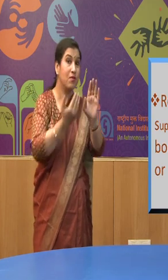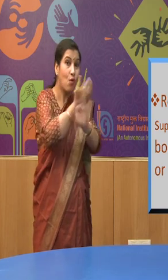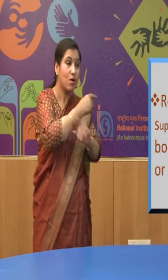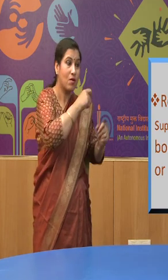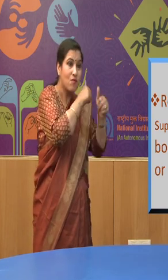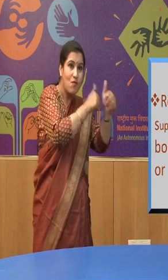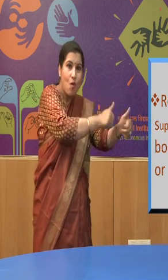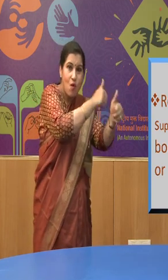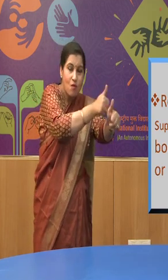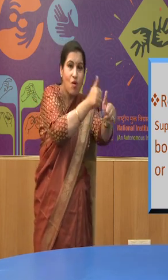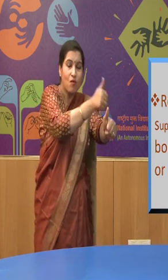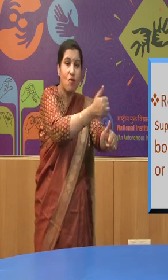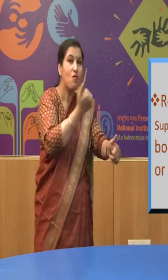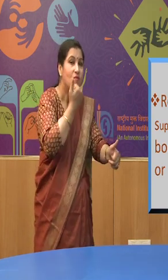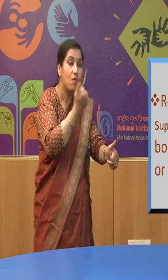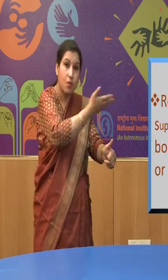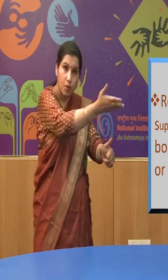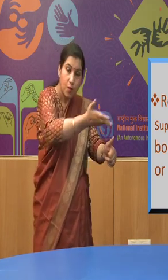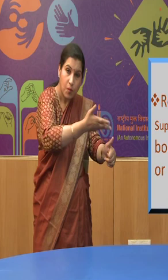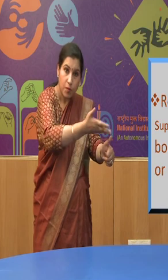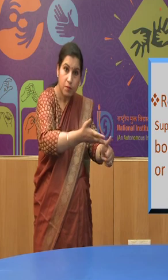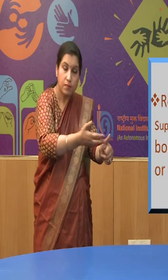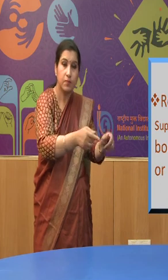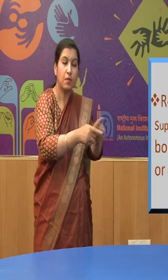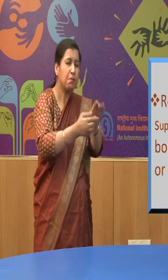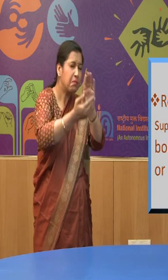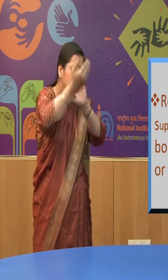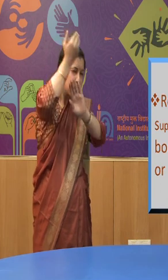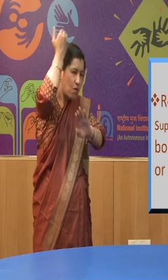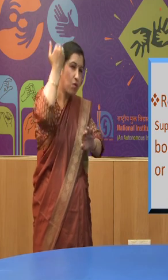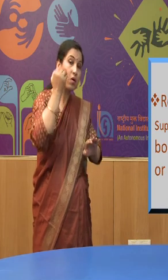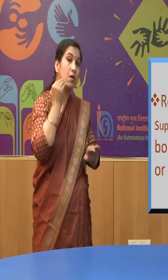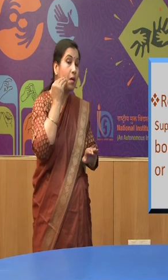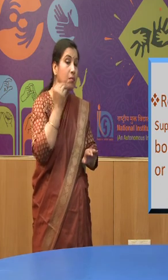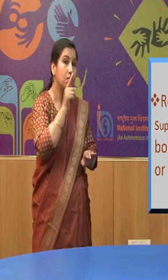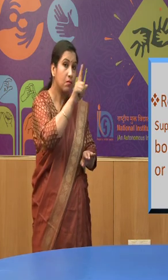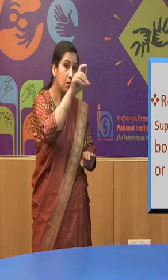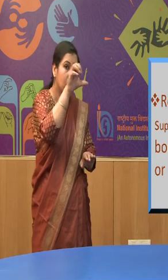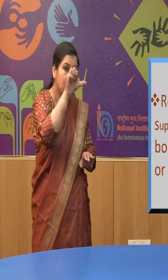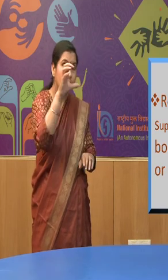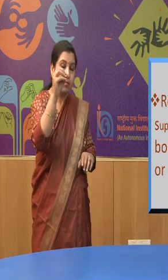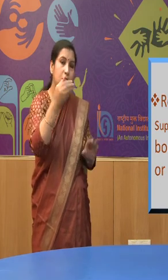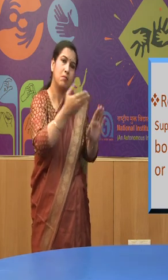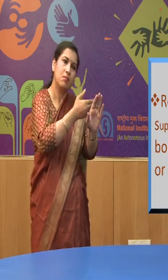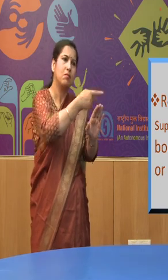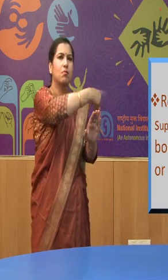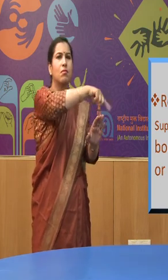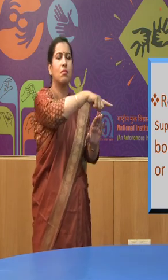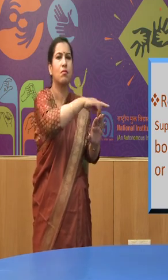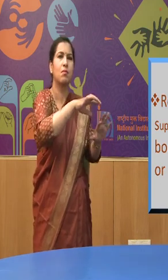social and religious practices of the 19th century were not mentioned